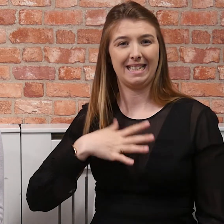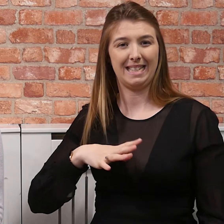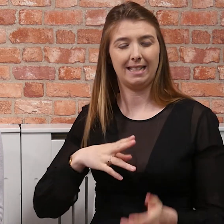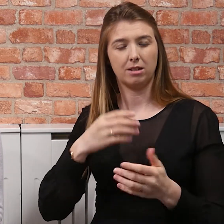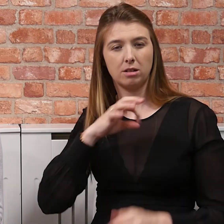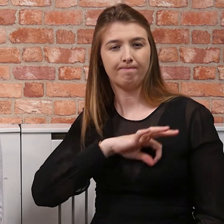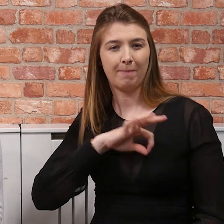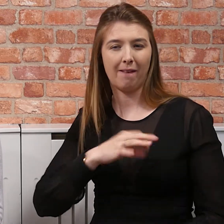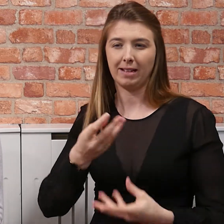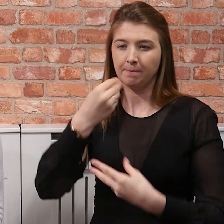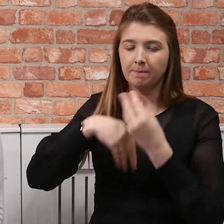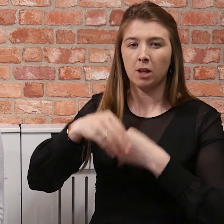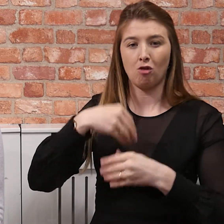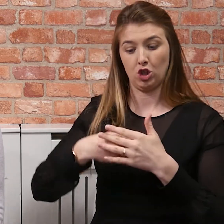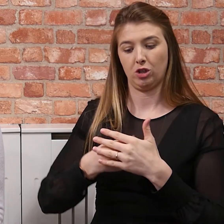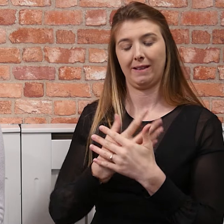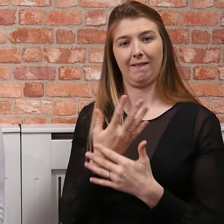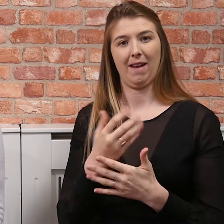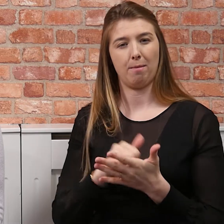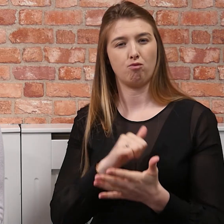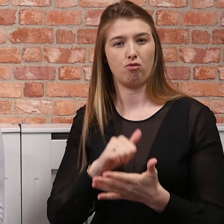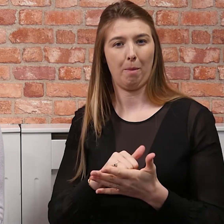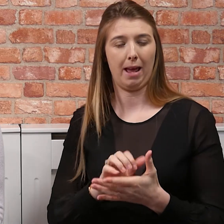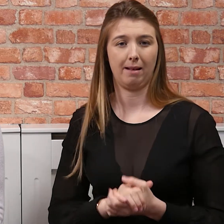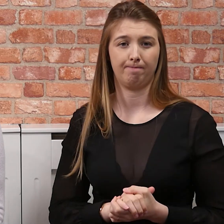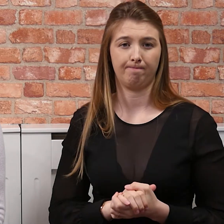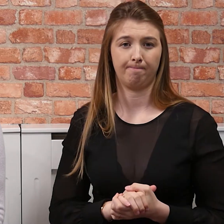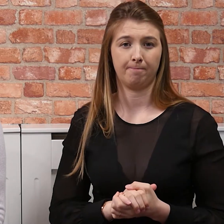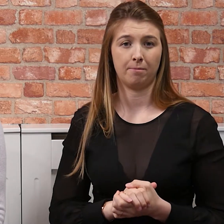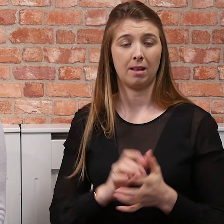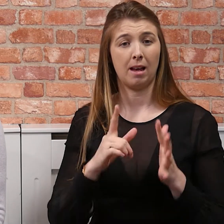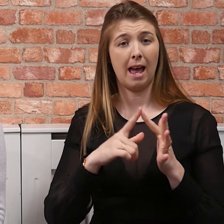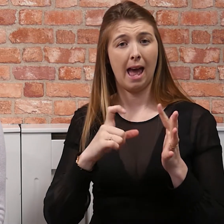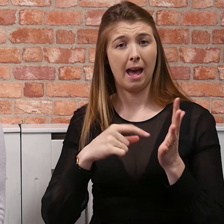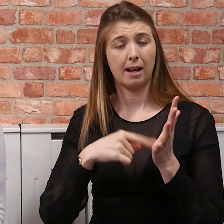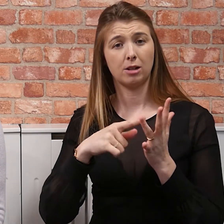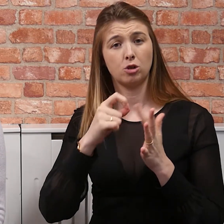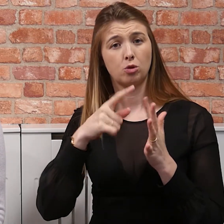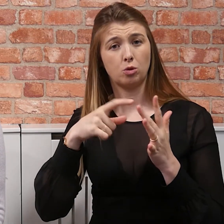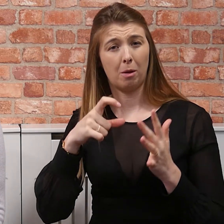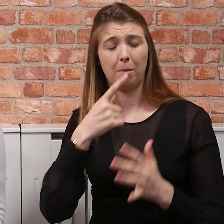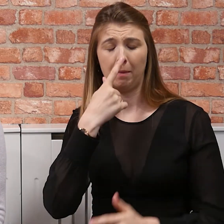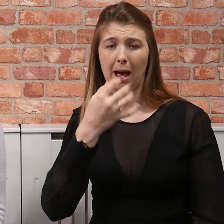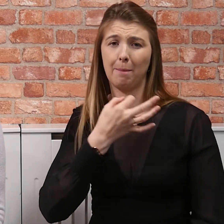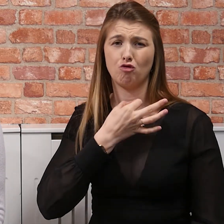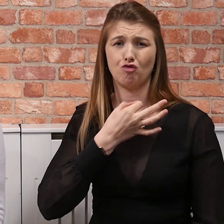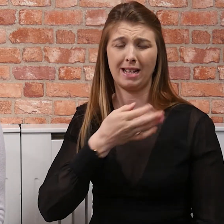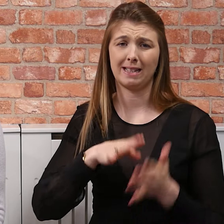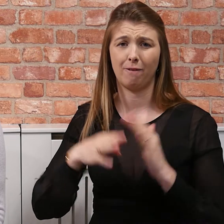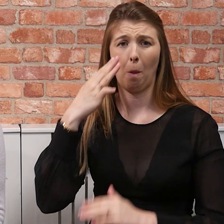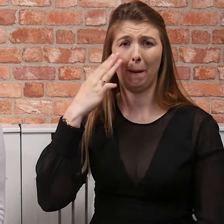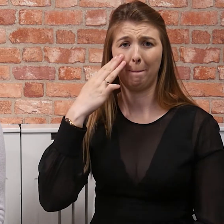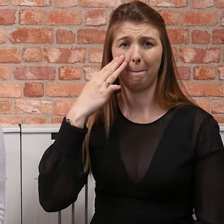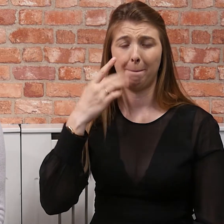Ectopic pregnancy can be a risk to the woman. She might need an operation, and it can be very, very scary.